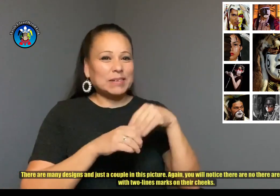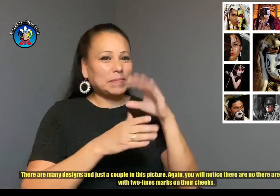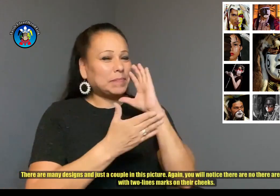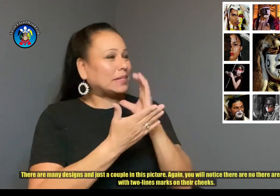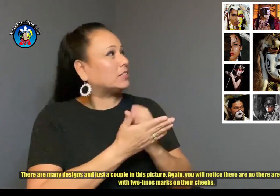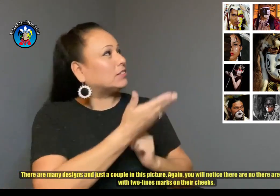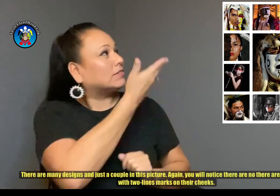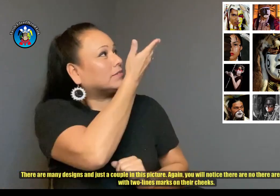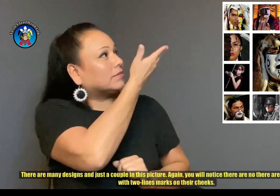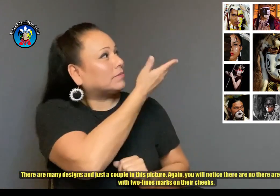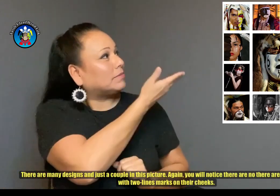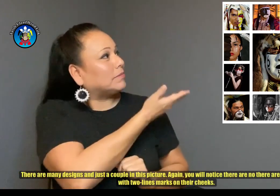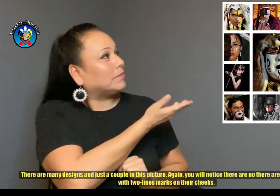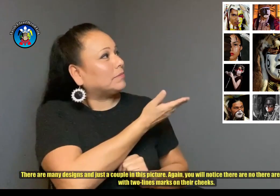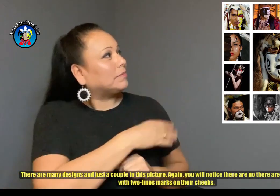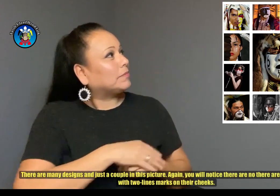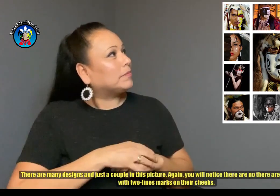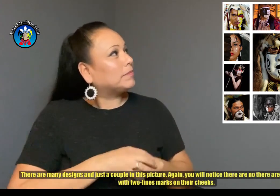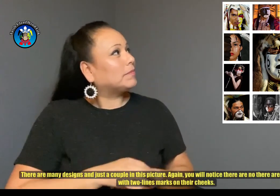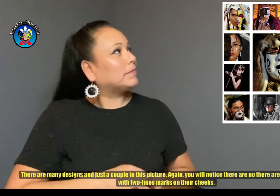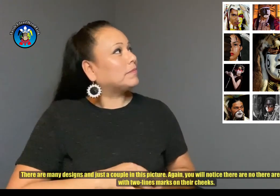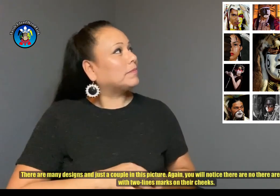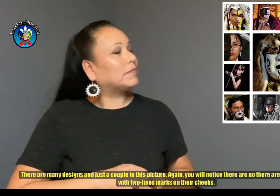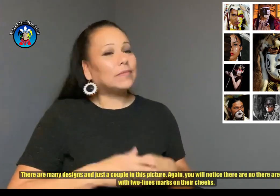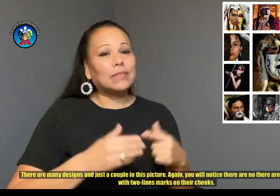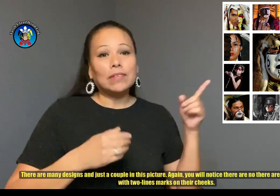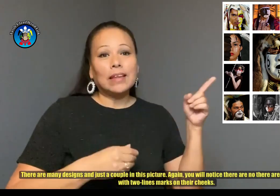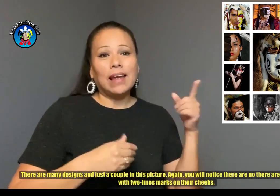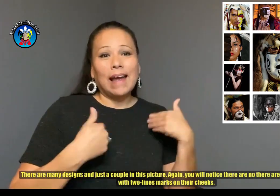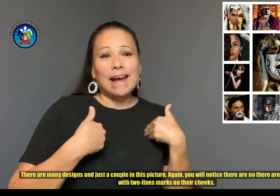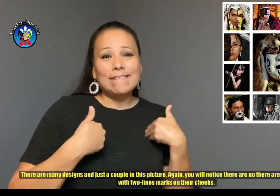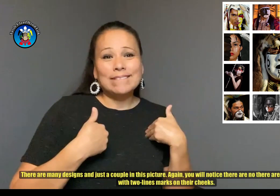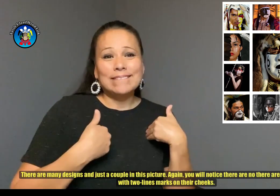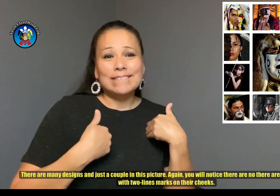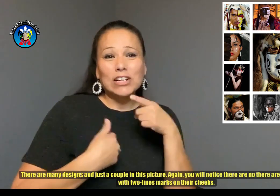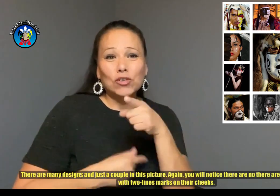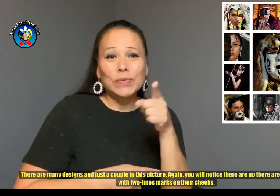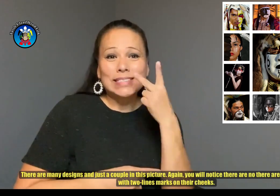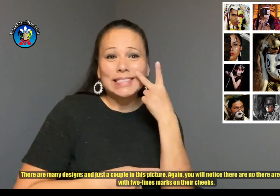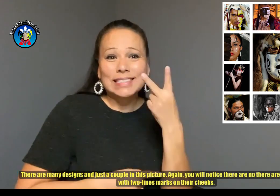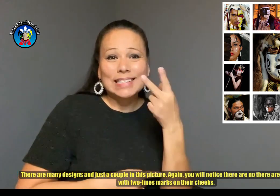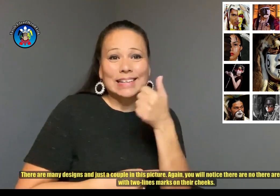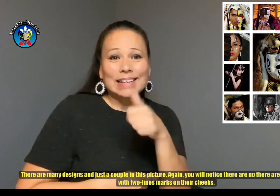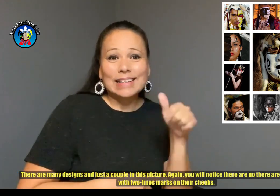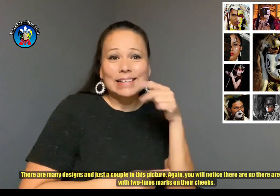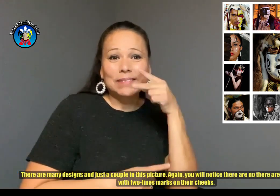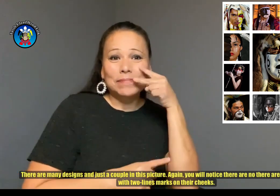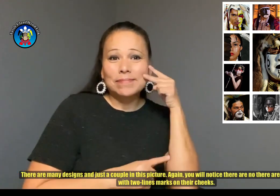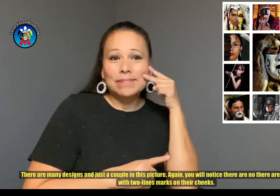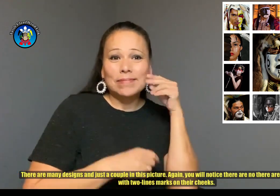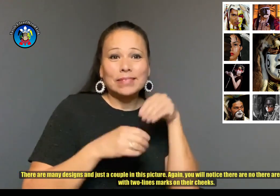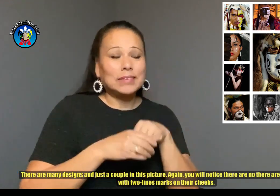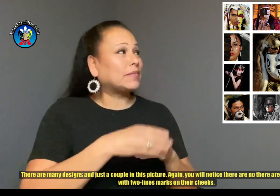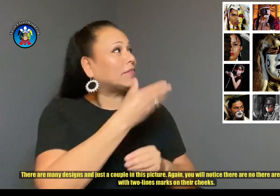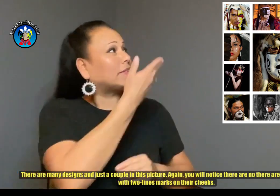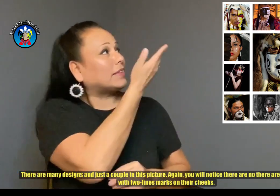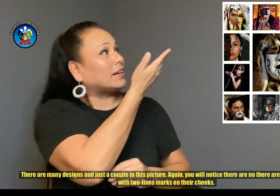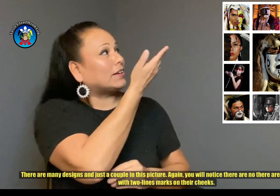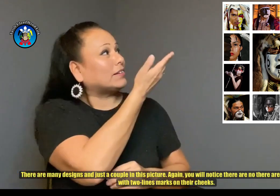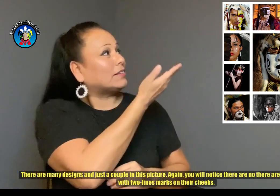one side with red markings on the other. There are many different designs, and these are just a couple. But again, here you should notice there are